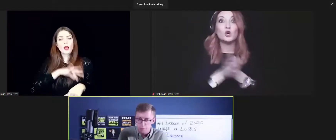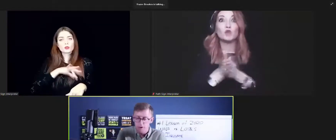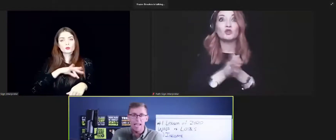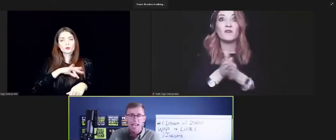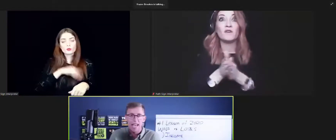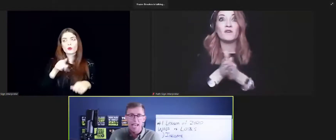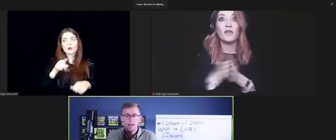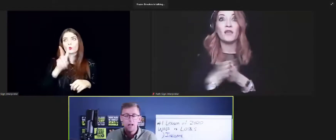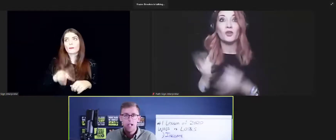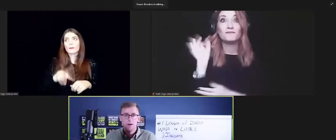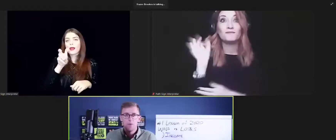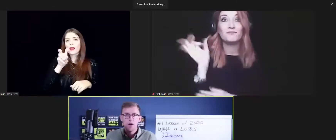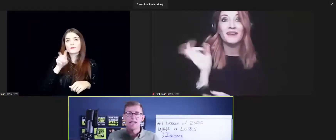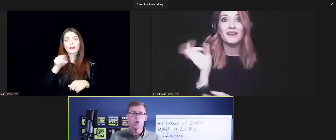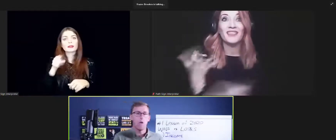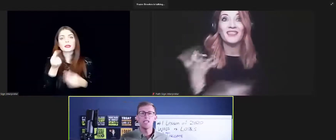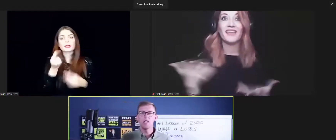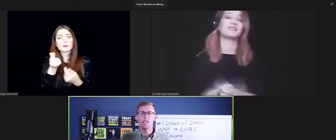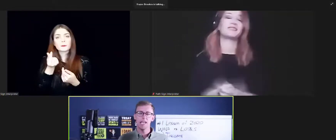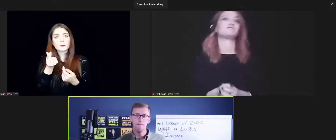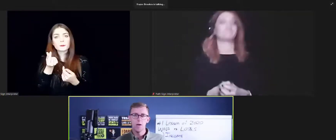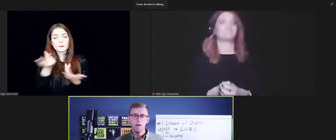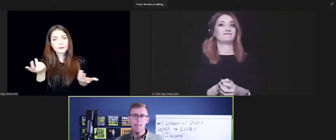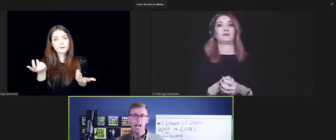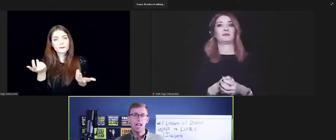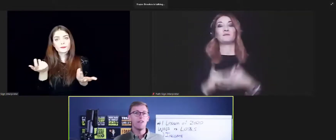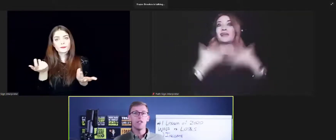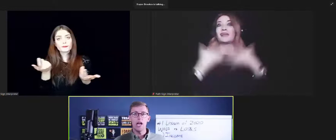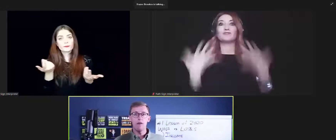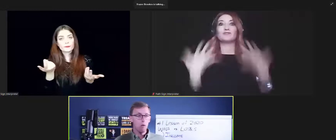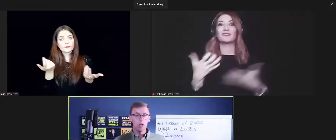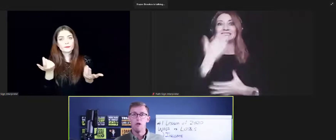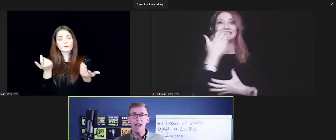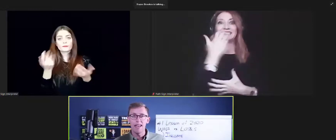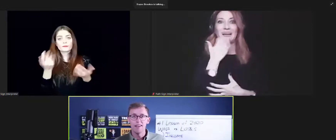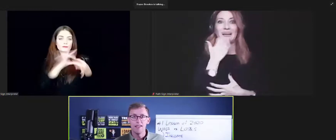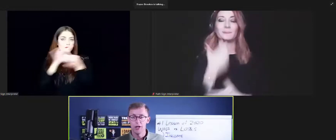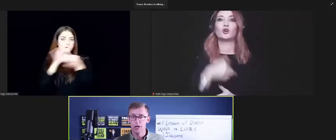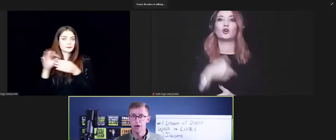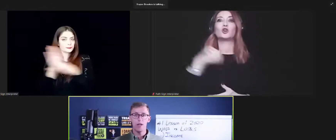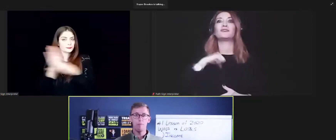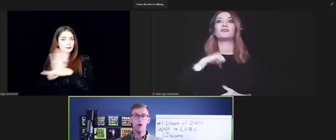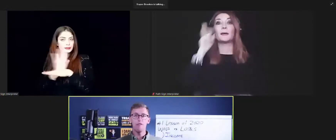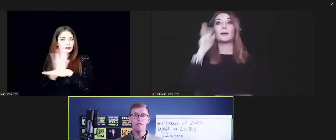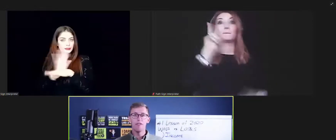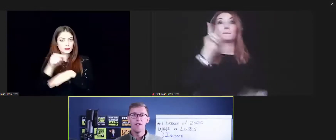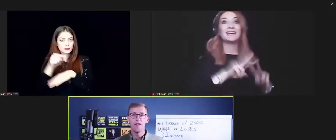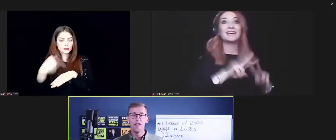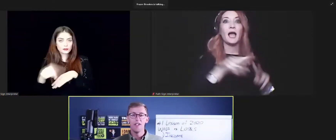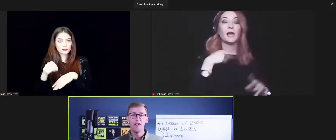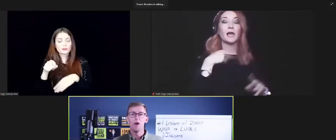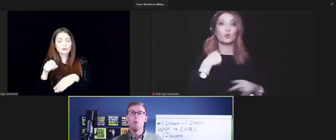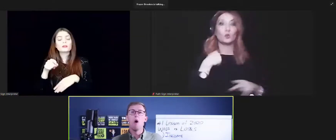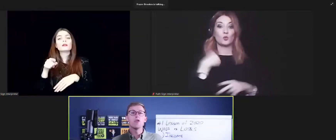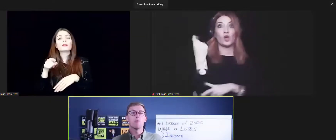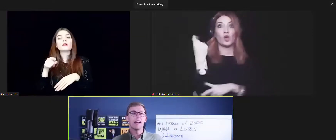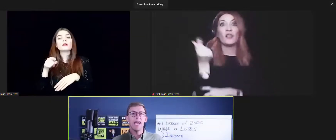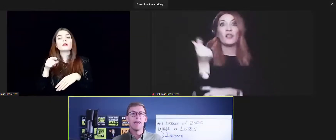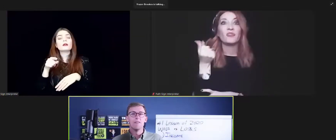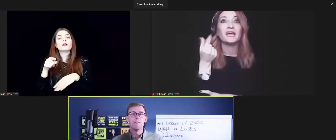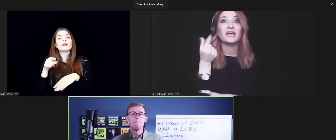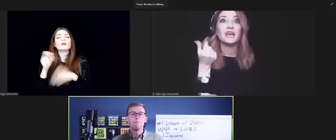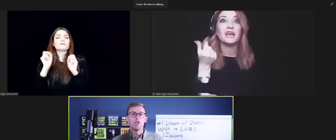bring in 2020? And if it's 0, great. You can only improve. What did you bring